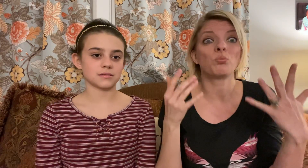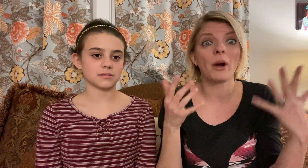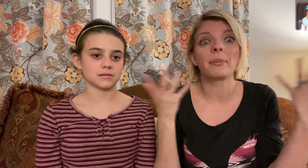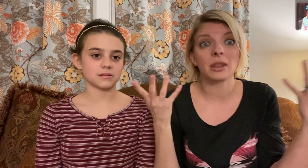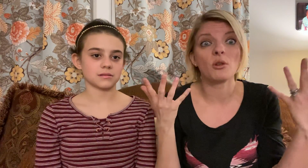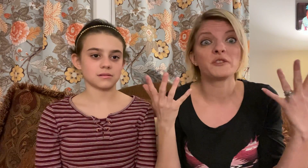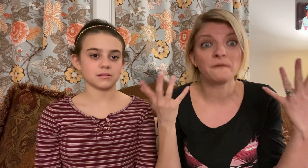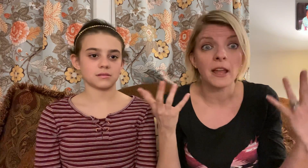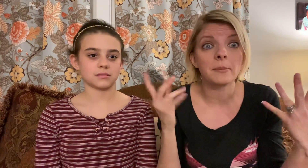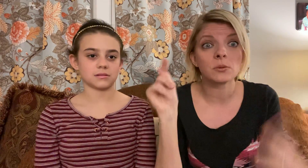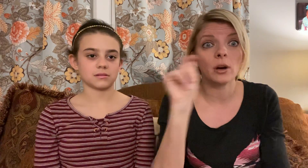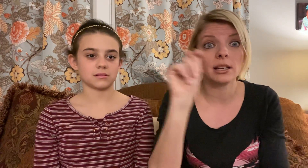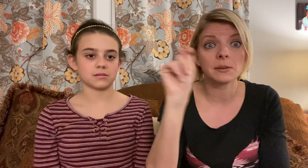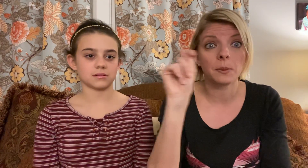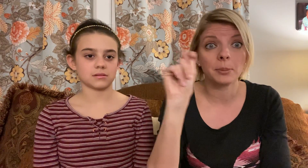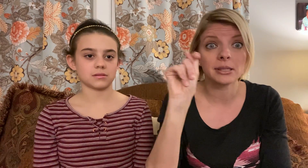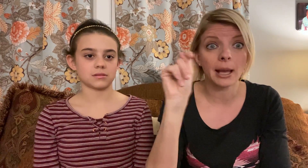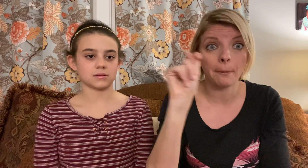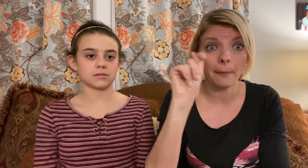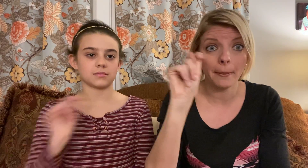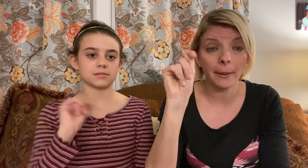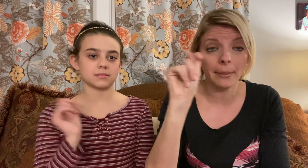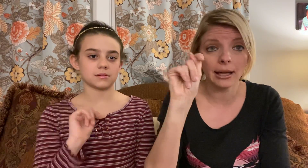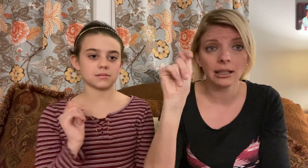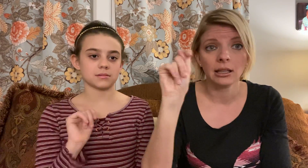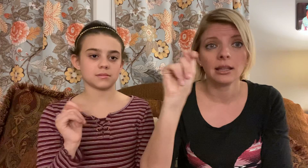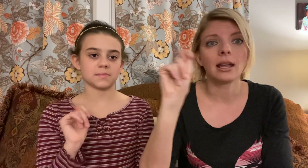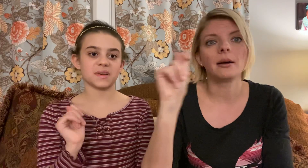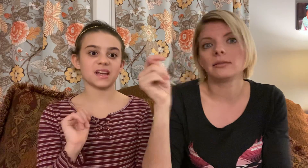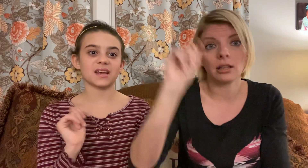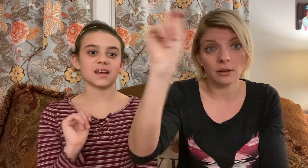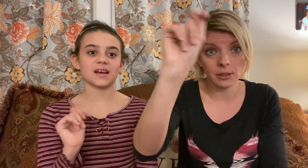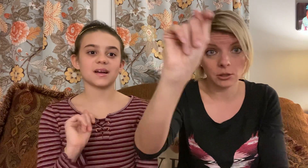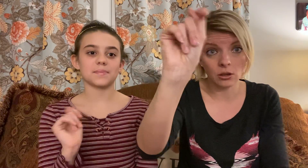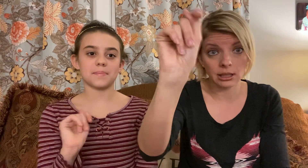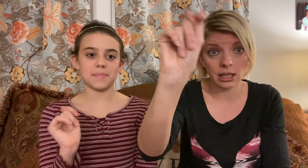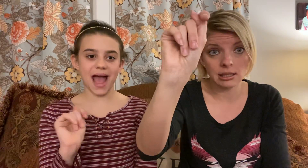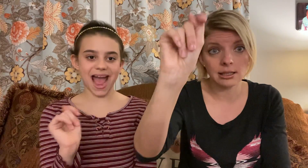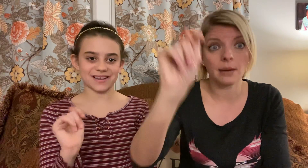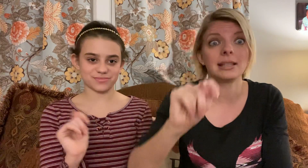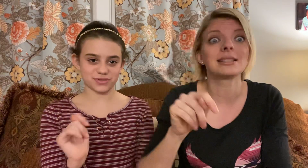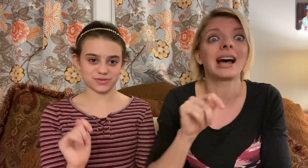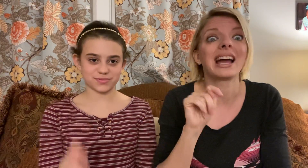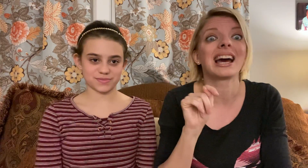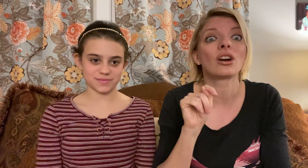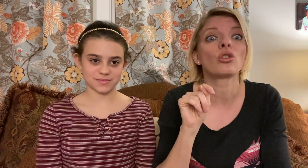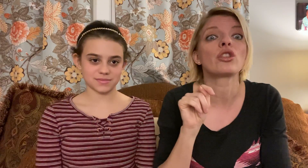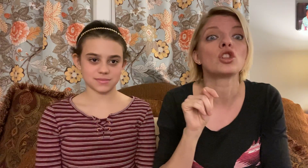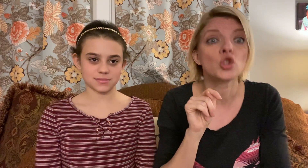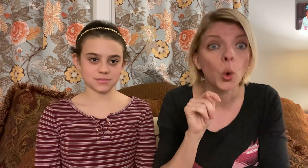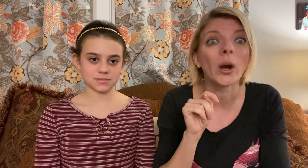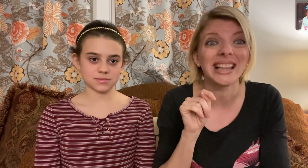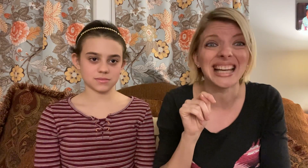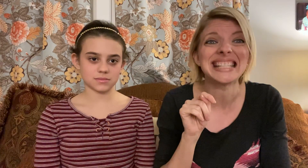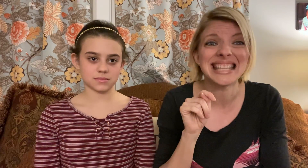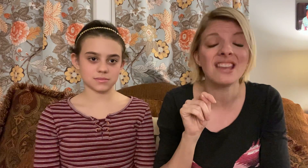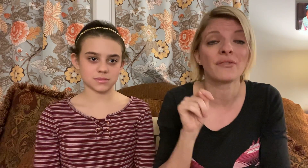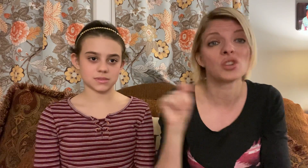Probably the most famous one is people say, pa-pa-pa-pa. That, you know, if someone's going like this, that means I got to go to the toilet. T for